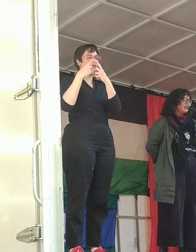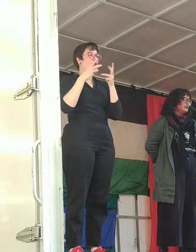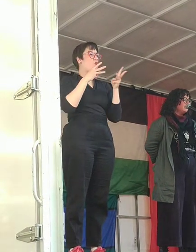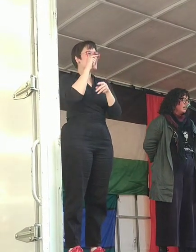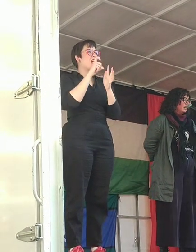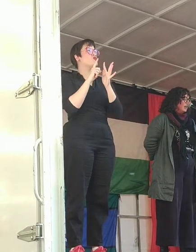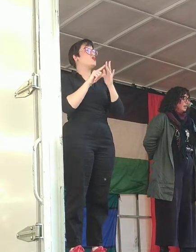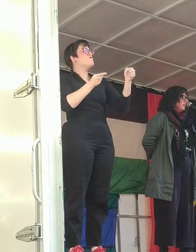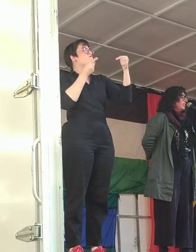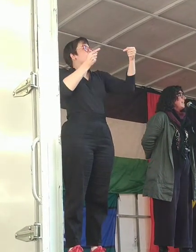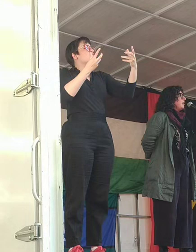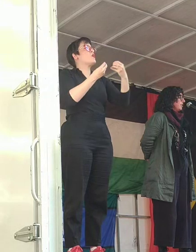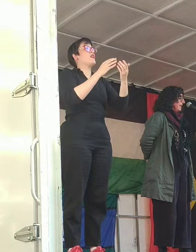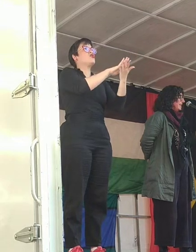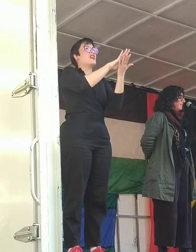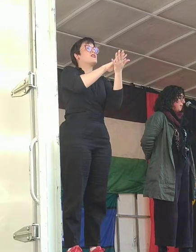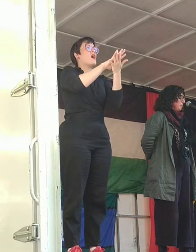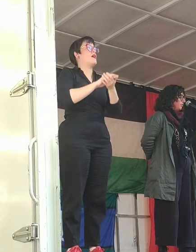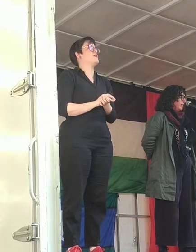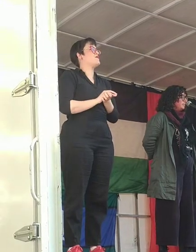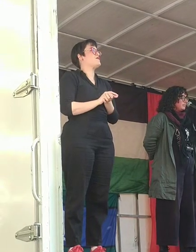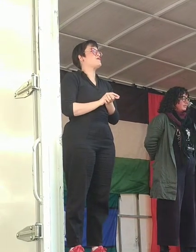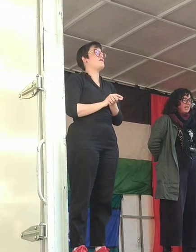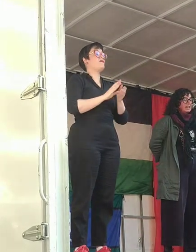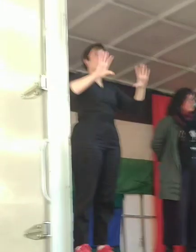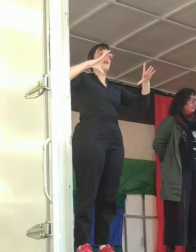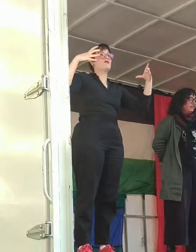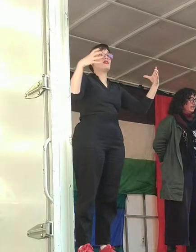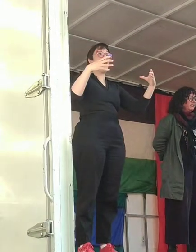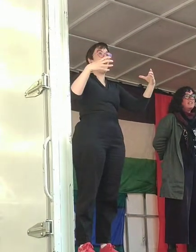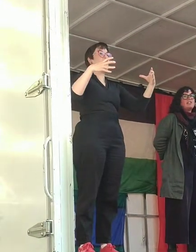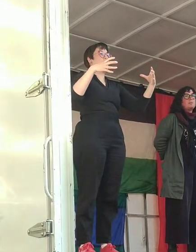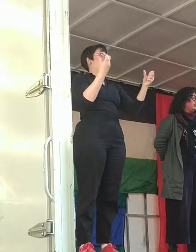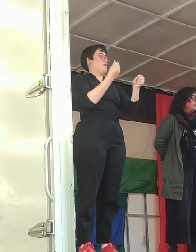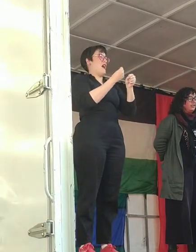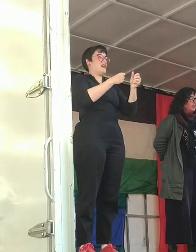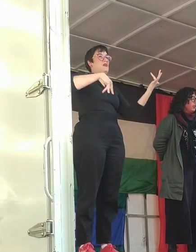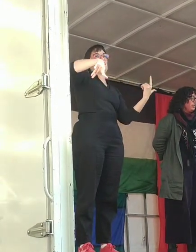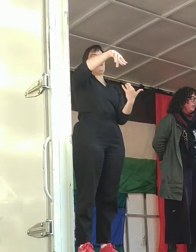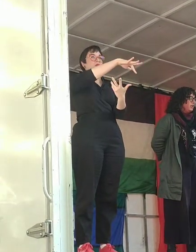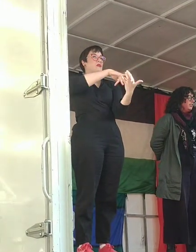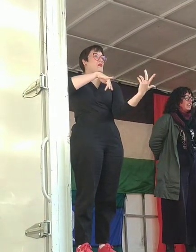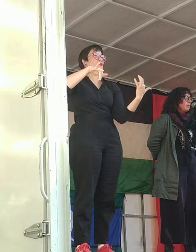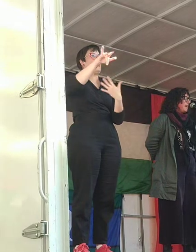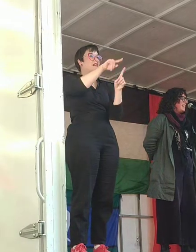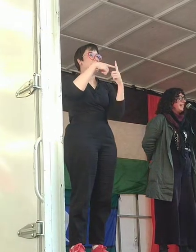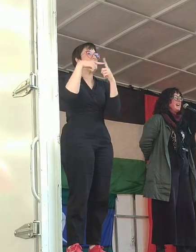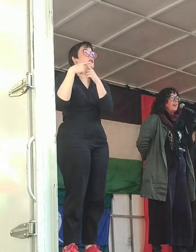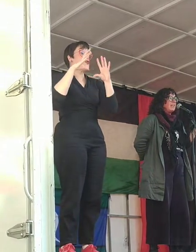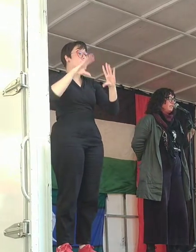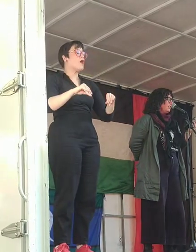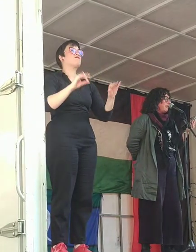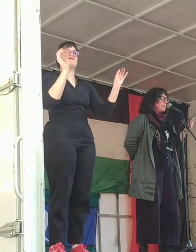stars in the sky. Together we create a tapestry, a cacophony. Together we do not stop. Together